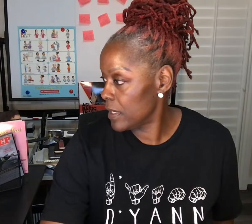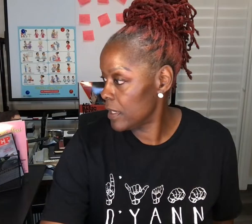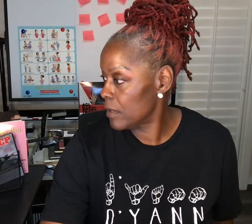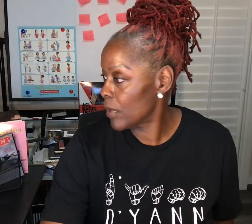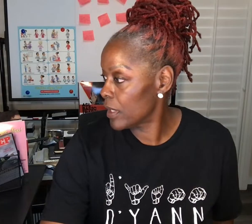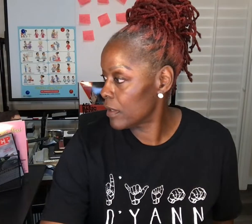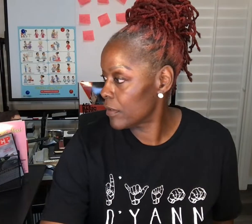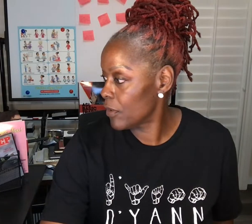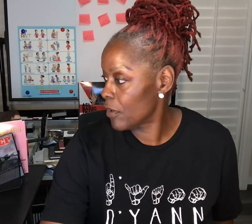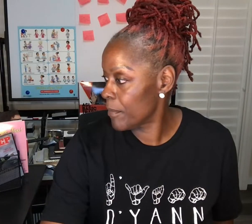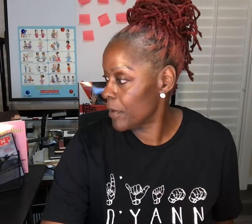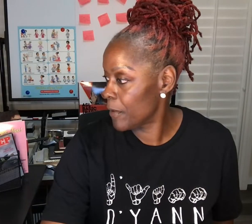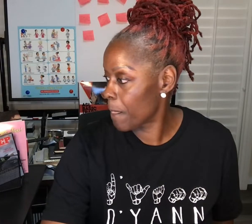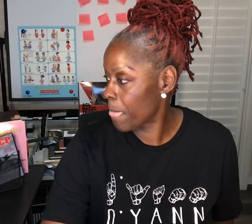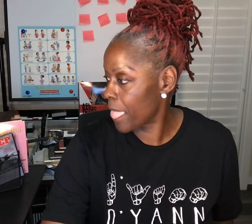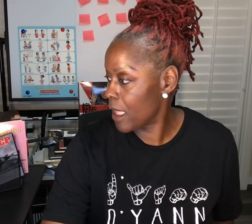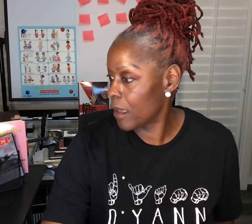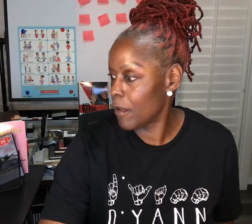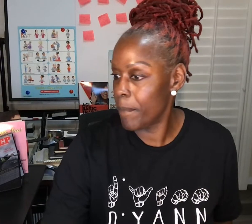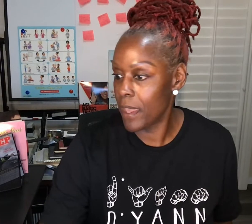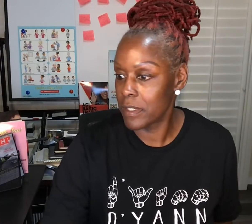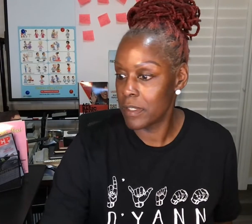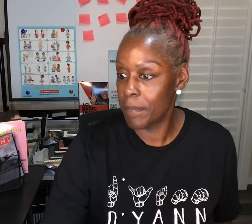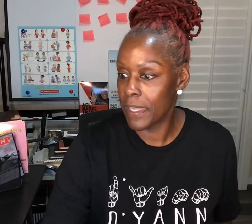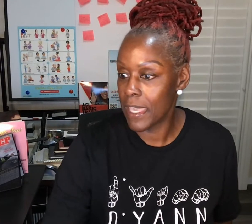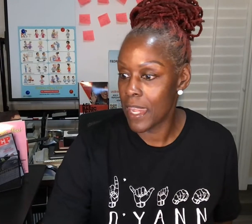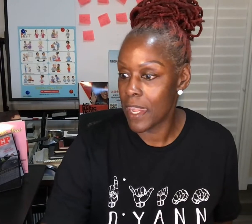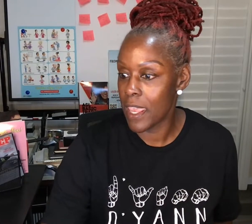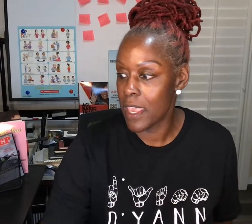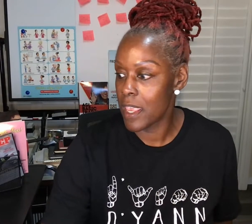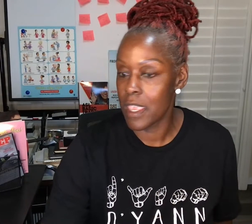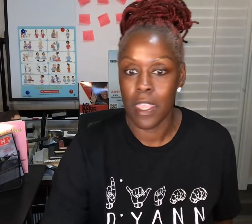Speed, regular, normal. Go back to the beginning.